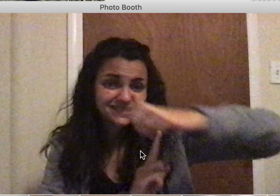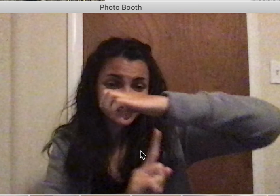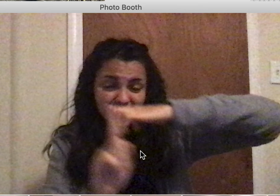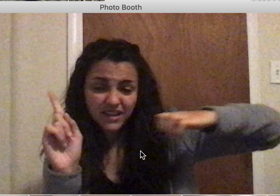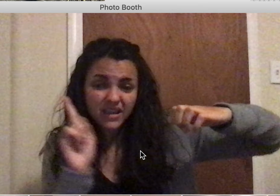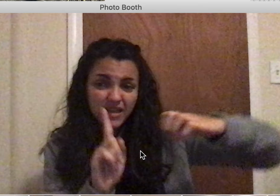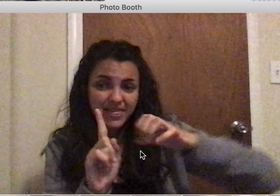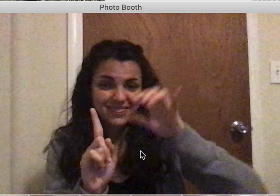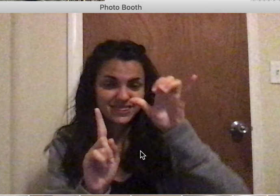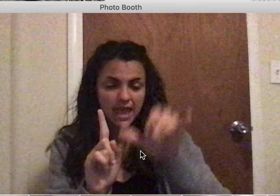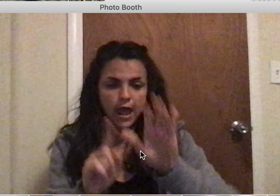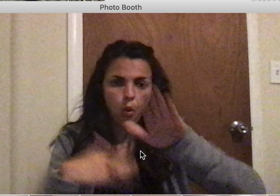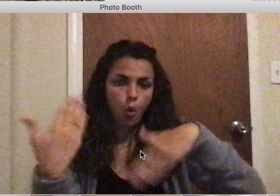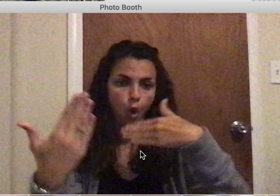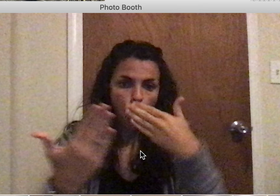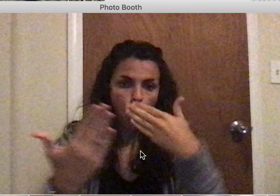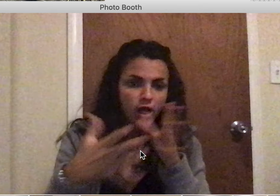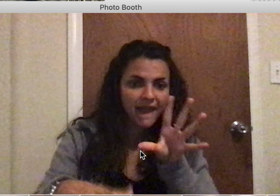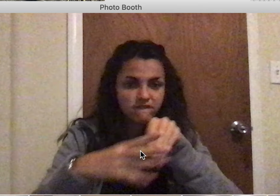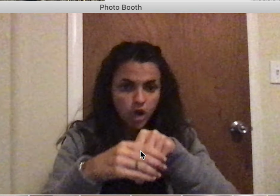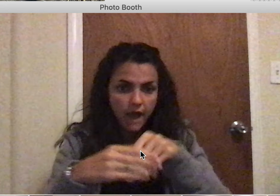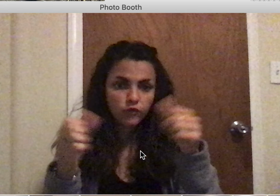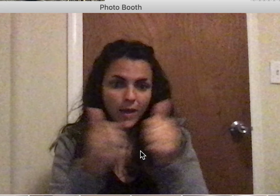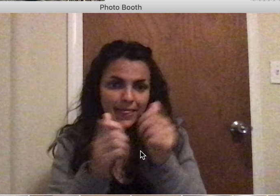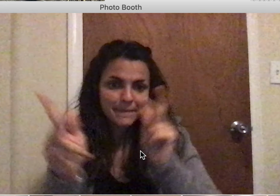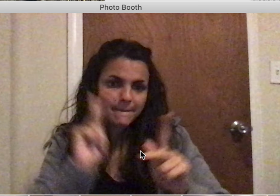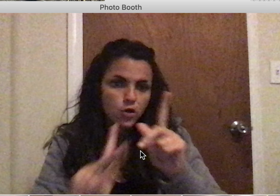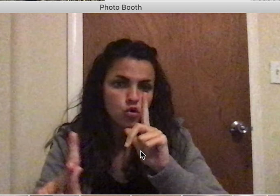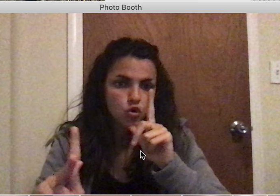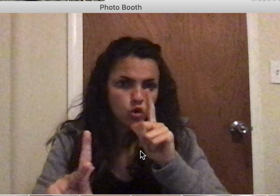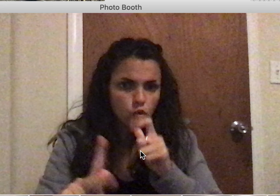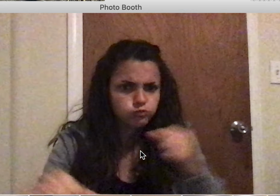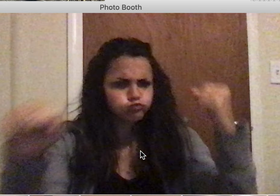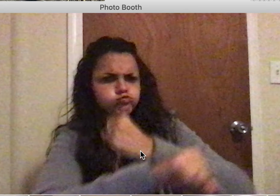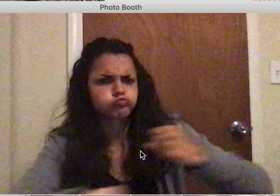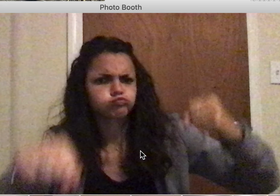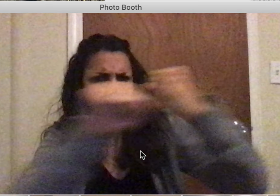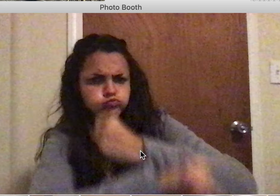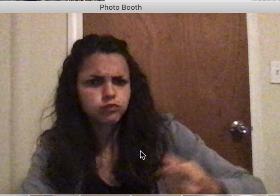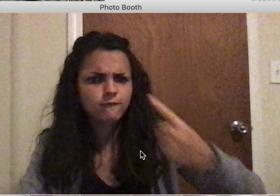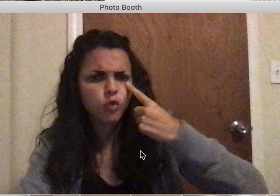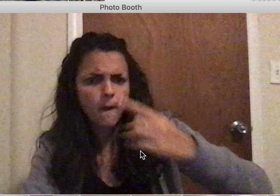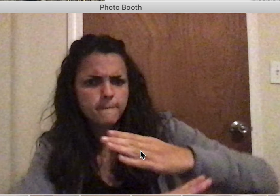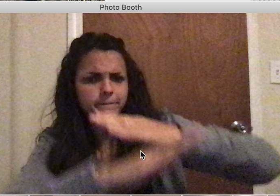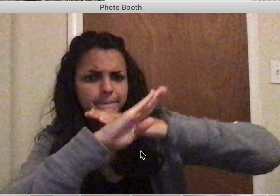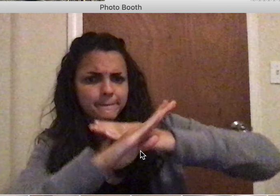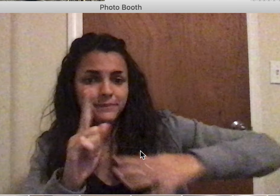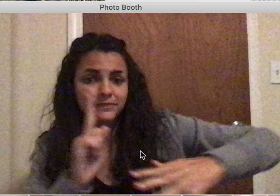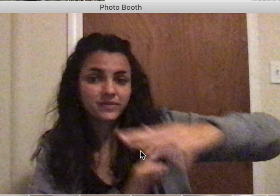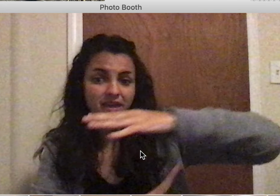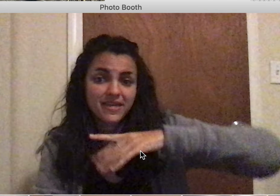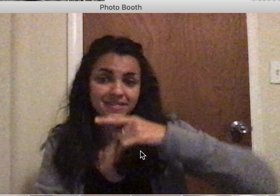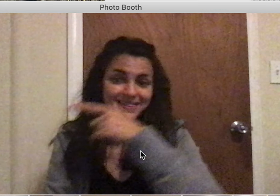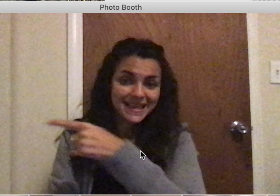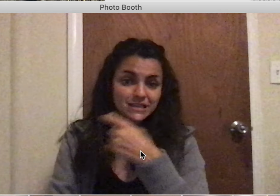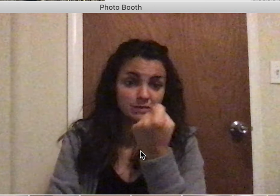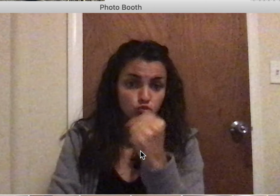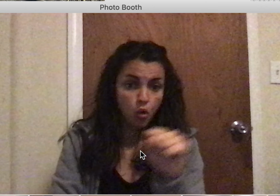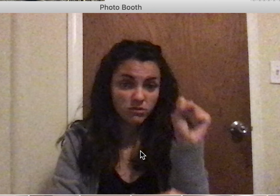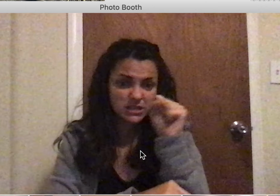an environmentalist. So in this picture, they are trying to bring awareness to fracking and